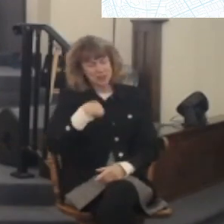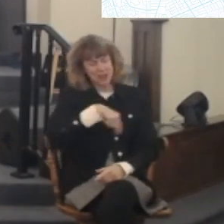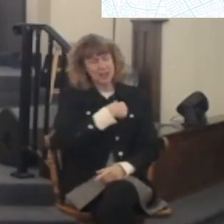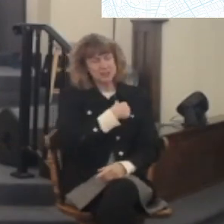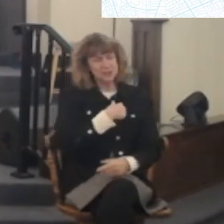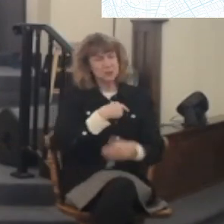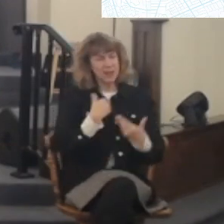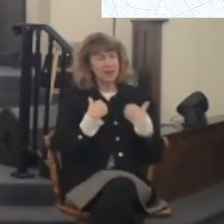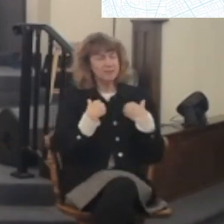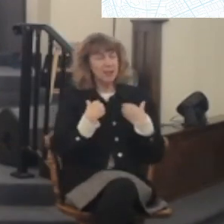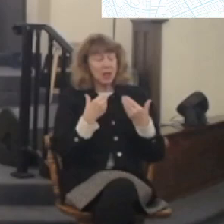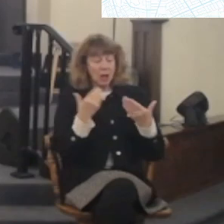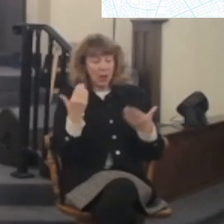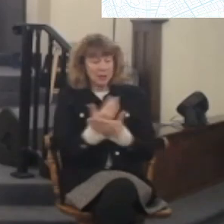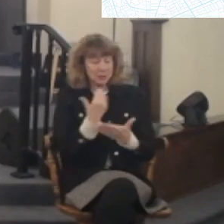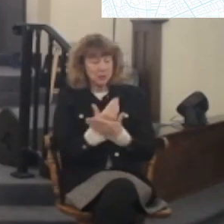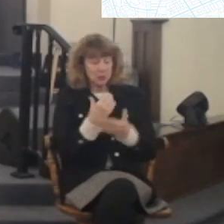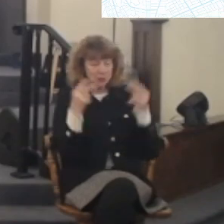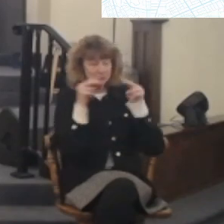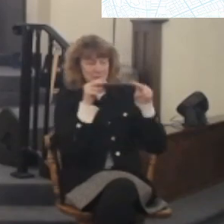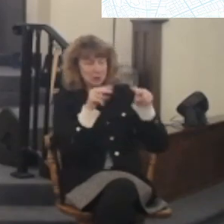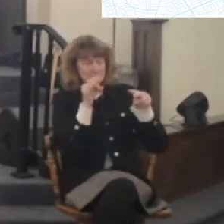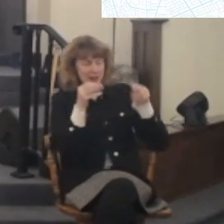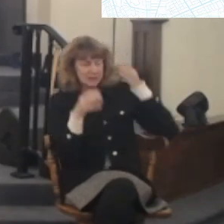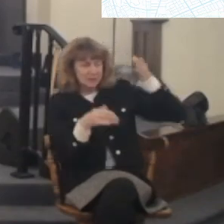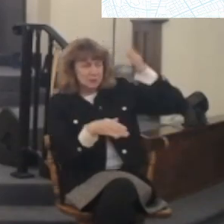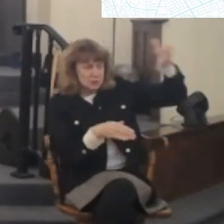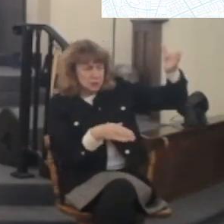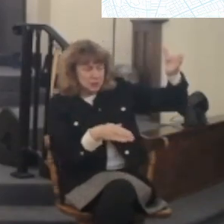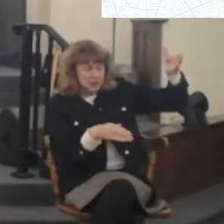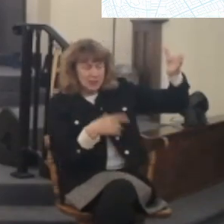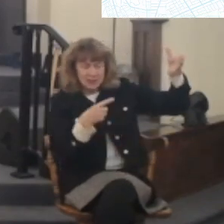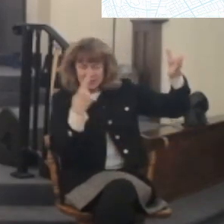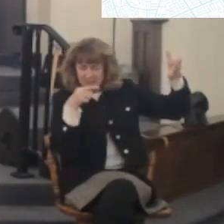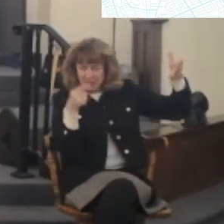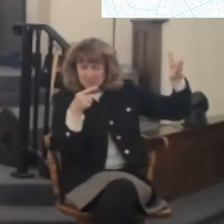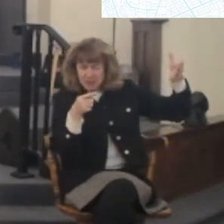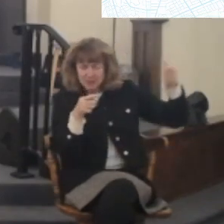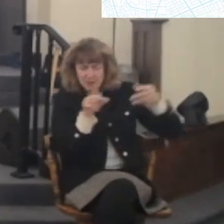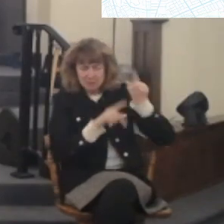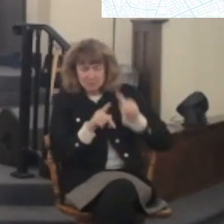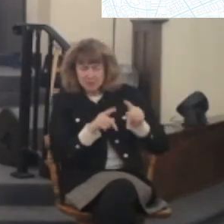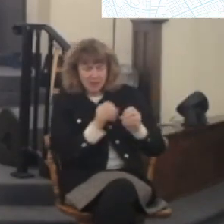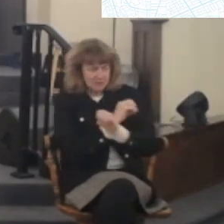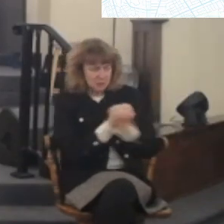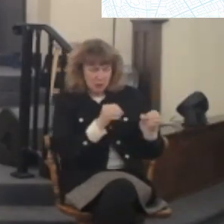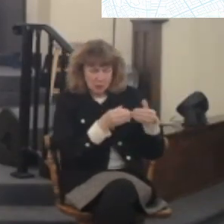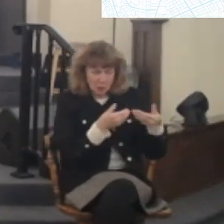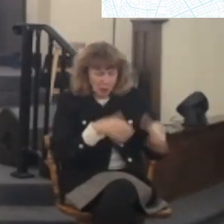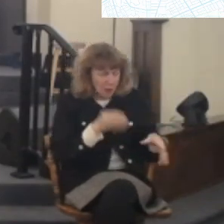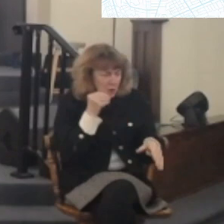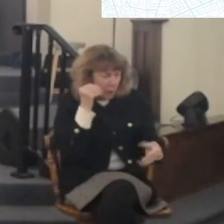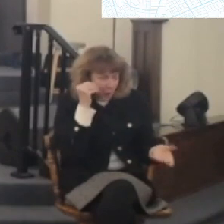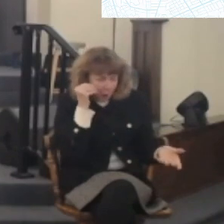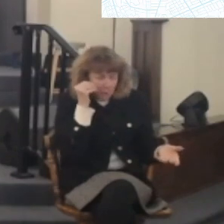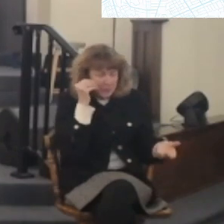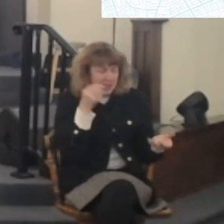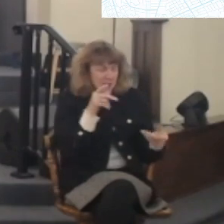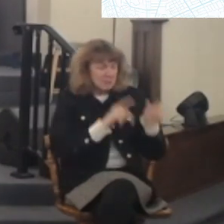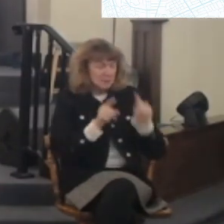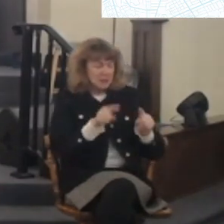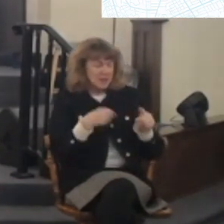our political views in regards to the welfare of the homeless, the naked, the